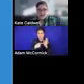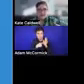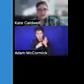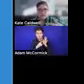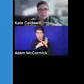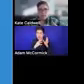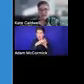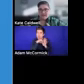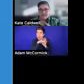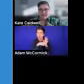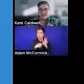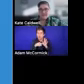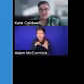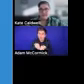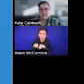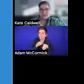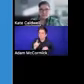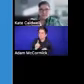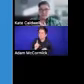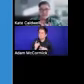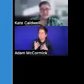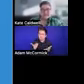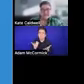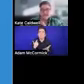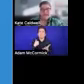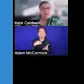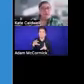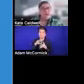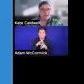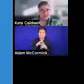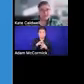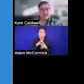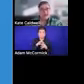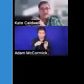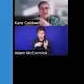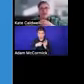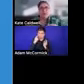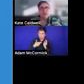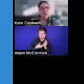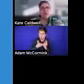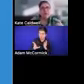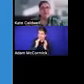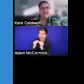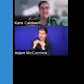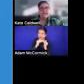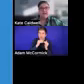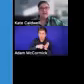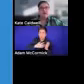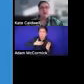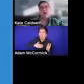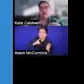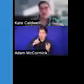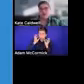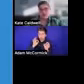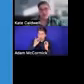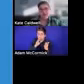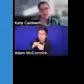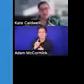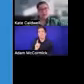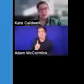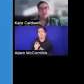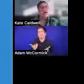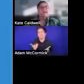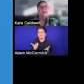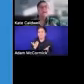was created for white, non-disabled, cishet men. And so we've seen the law